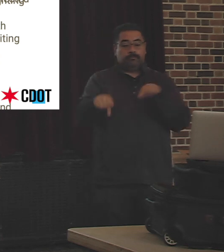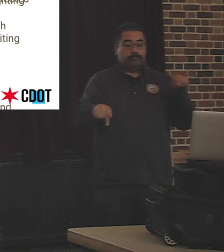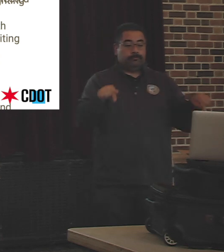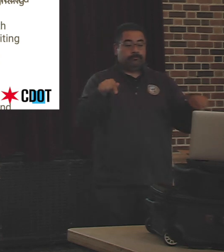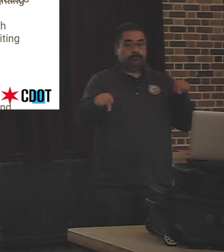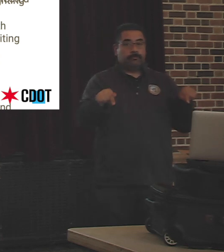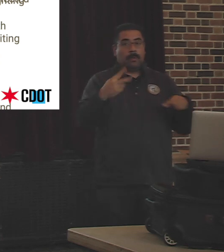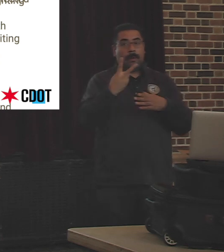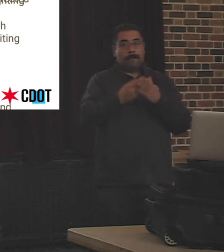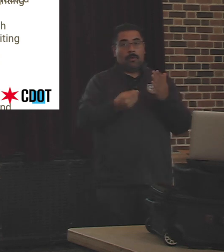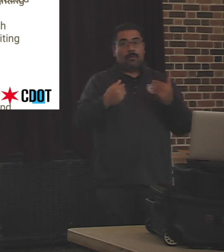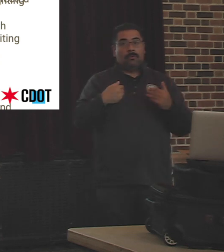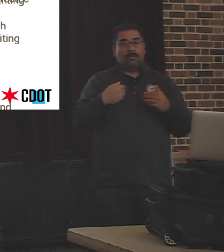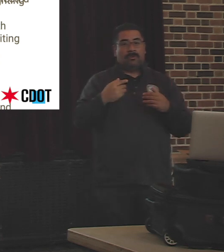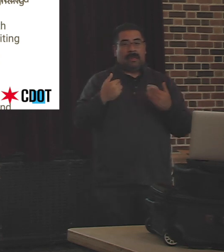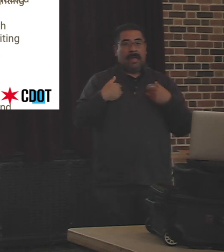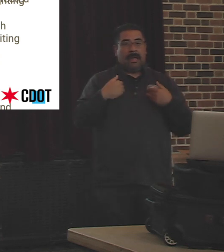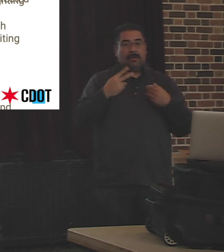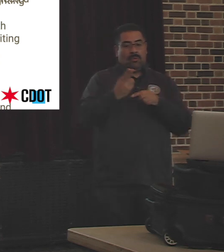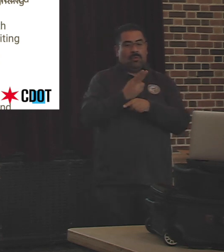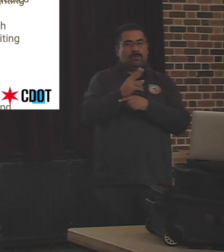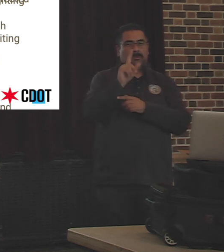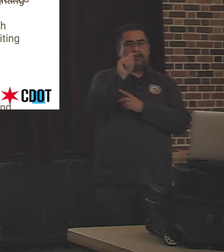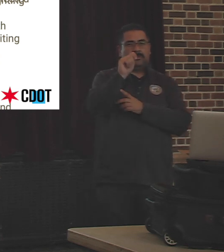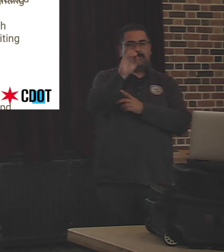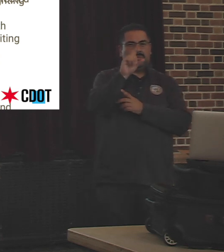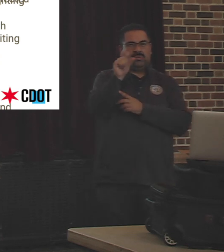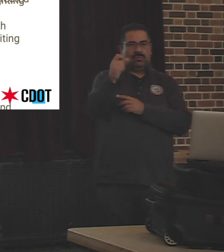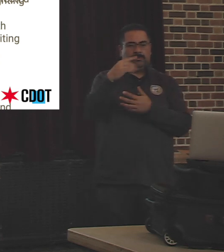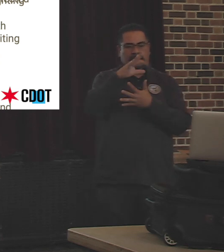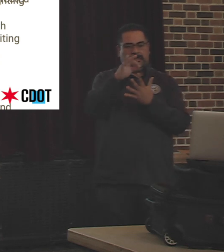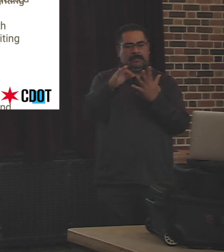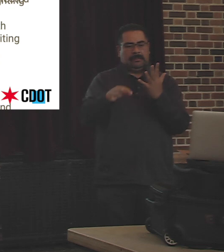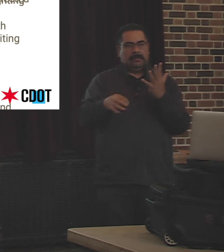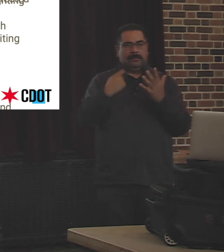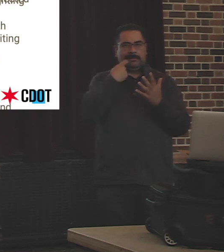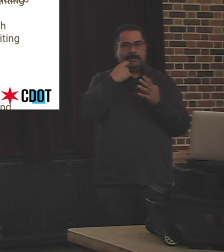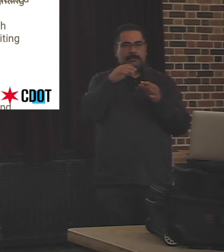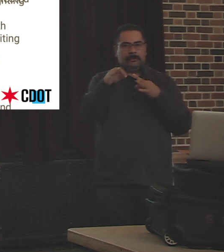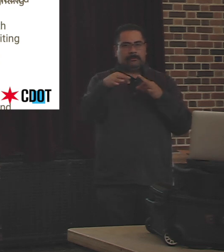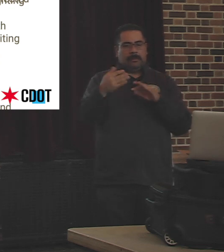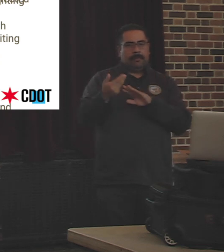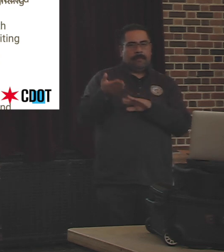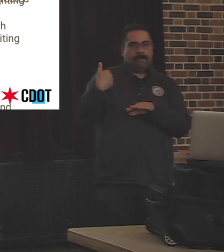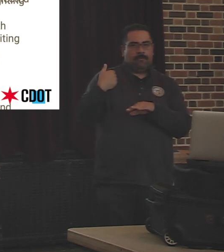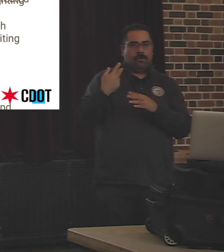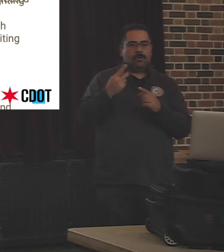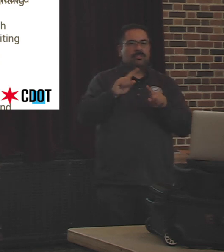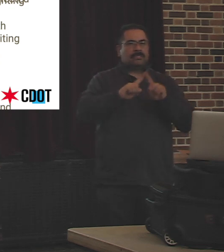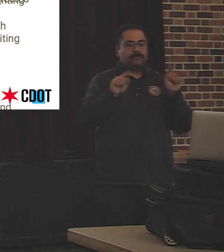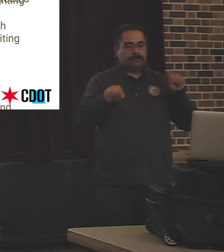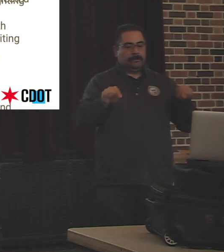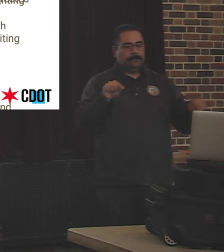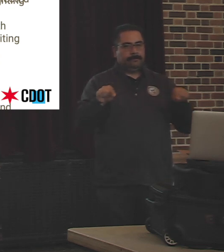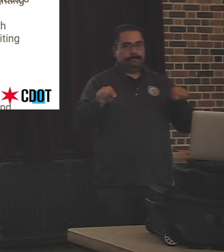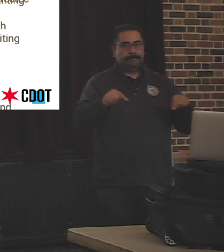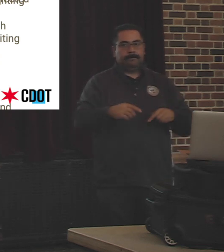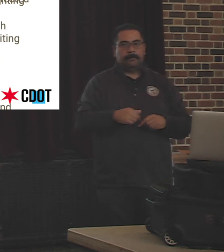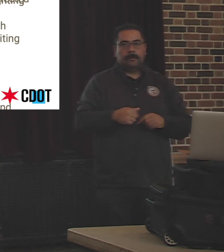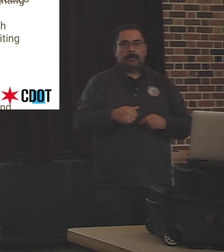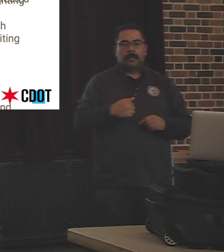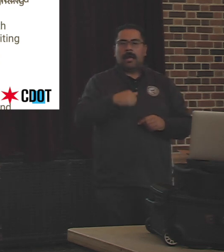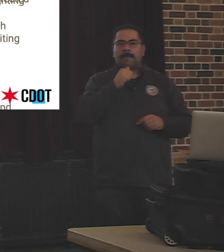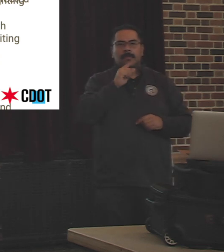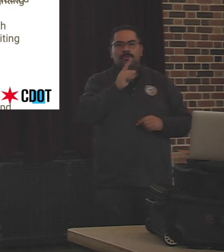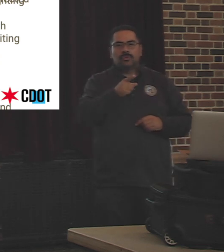strategies use the tools that I spoke about earlier, but they do have some key differences. So I'm not sure where